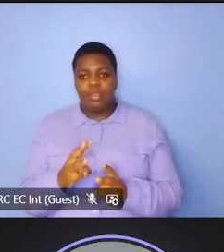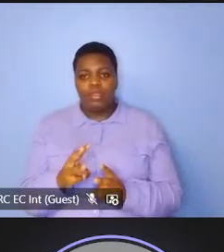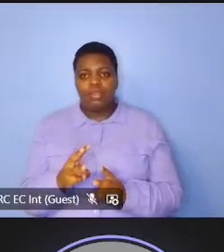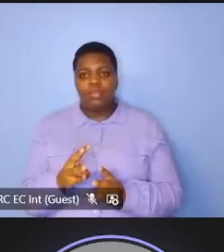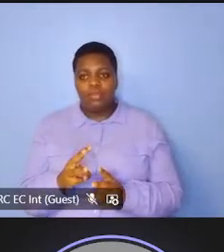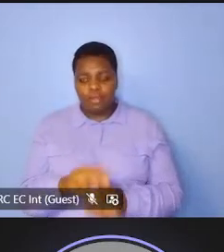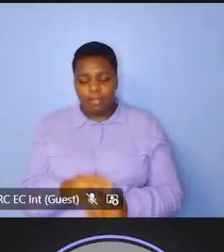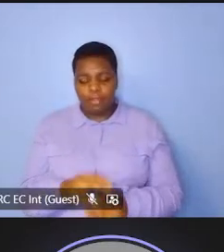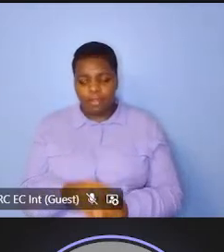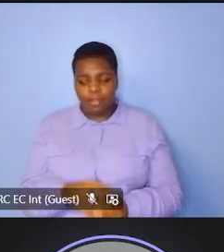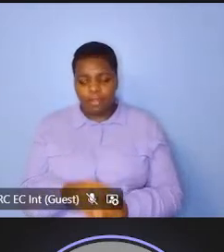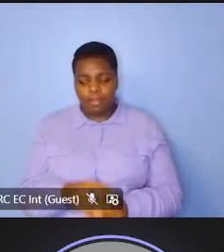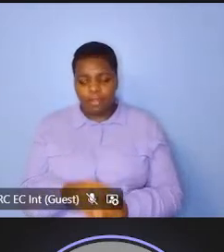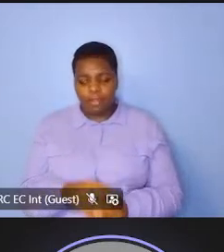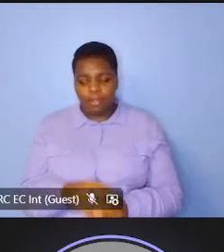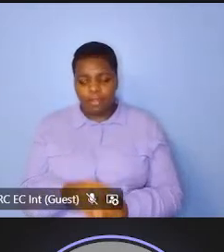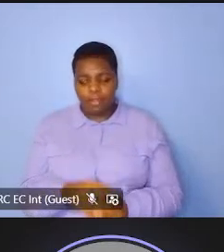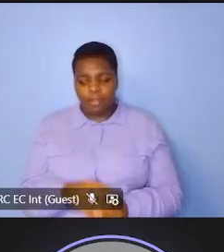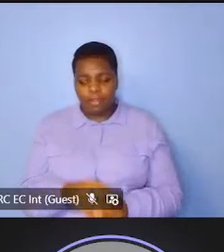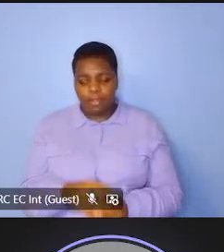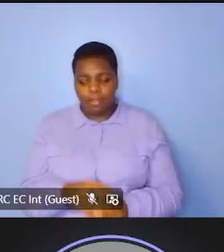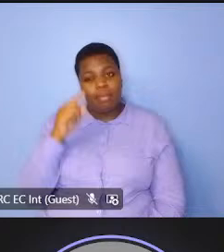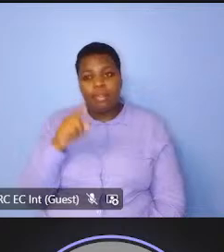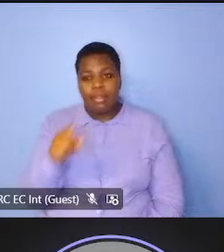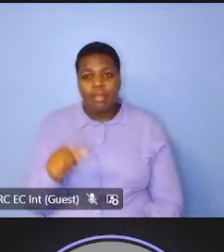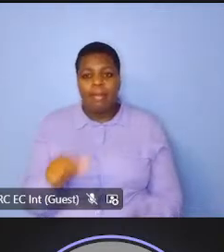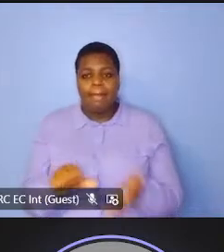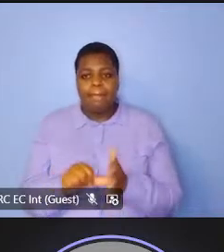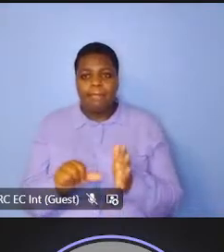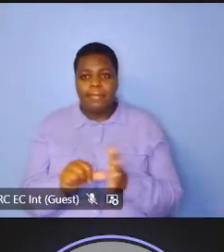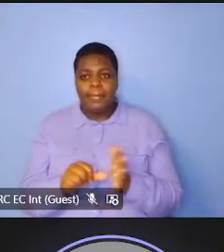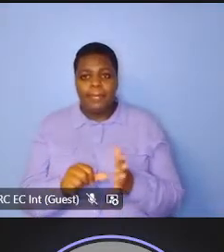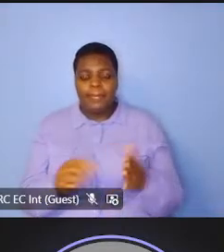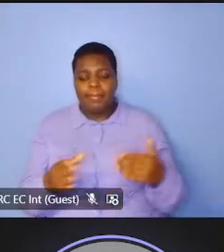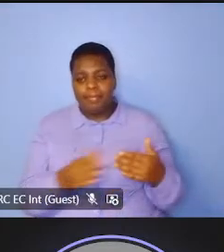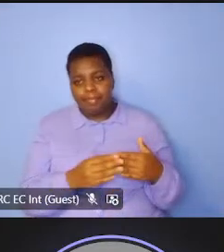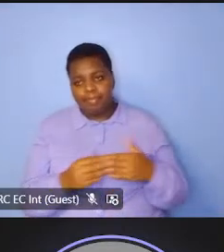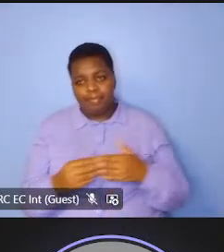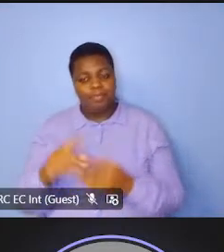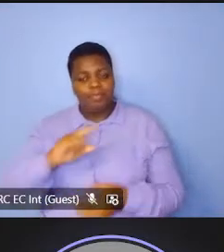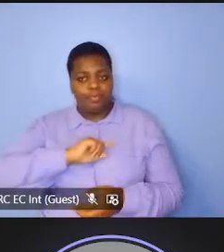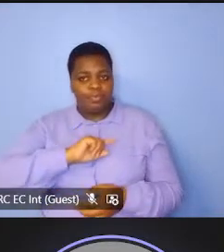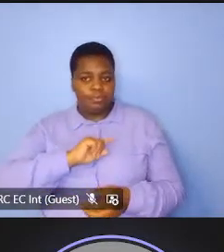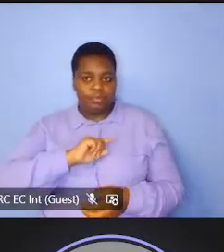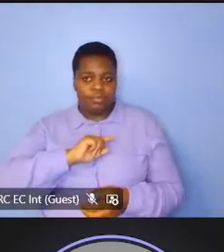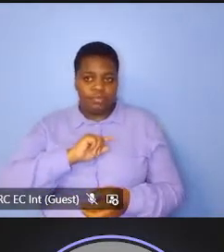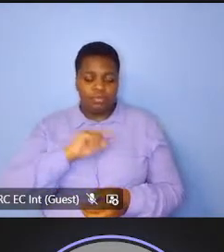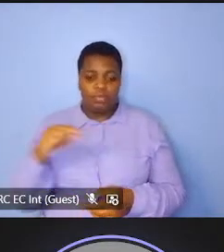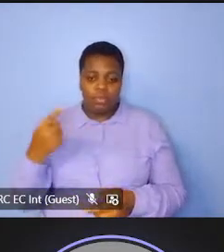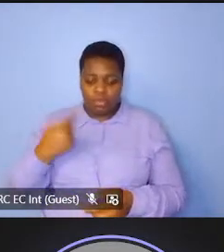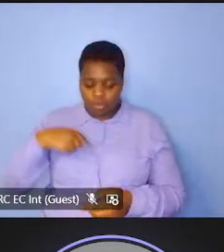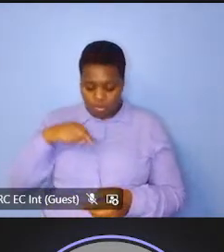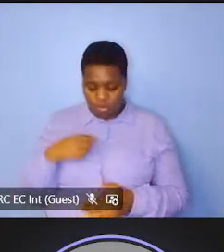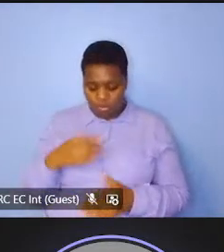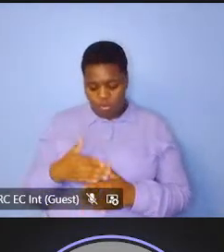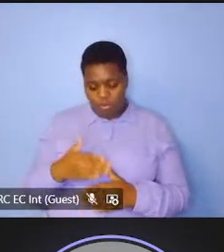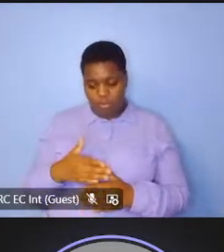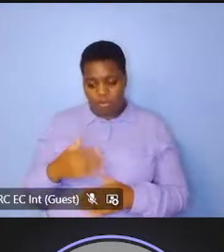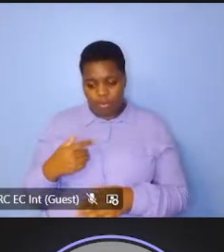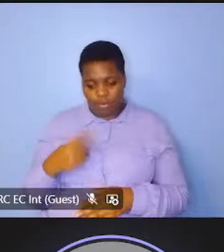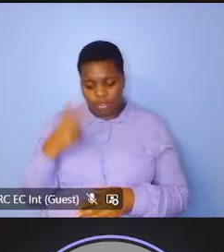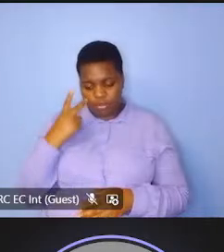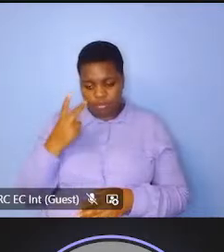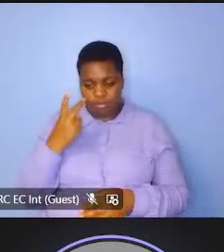matter. We think that this is an important provision of the guidelines to note, because through our work, we have seen how